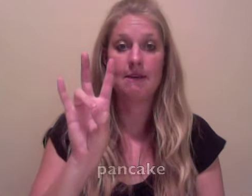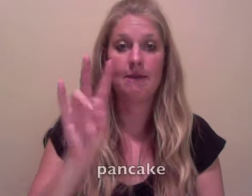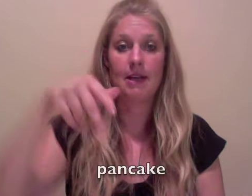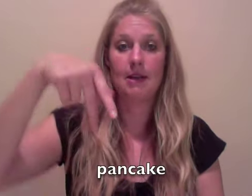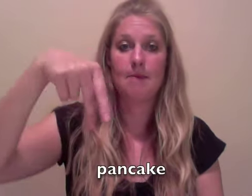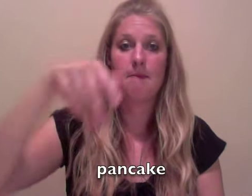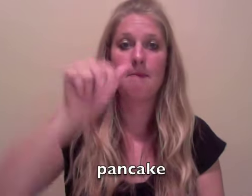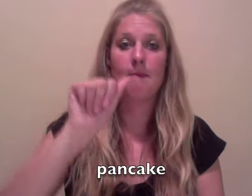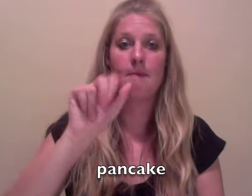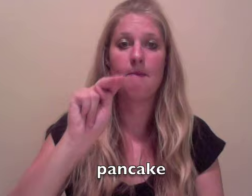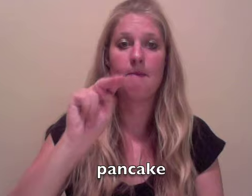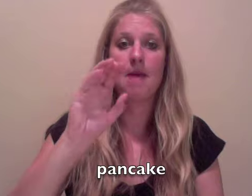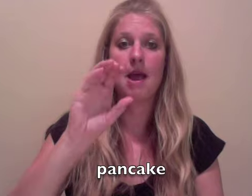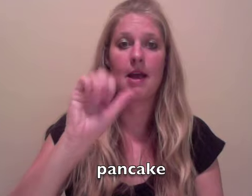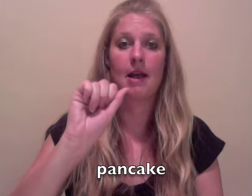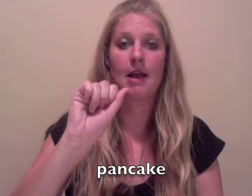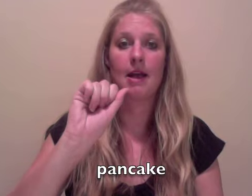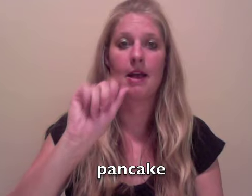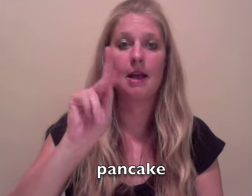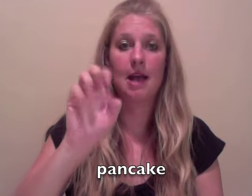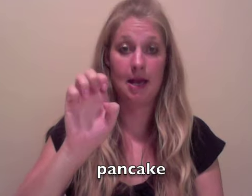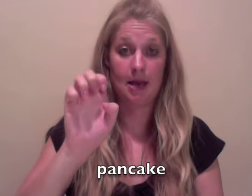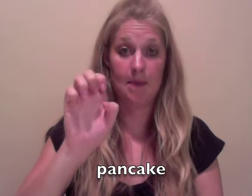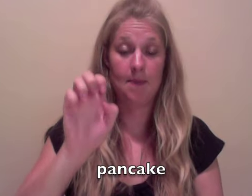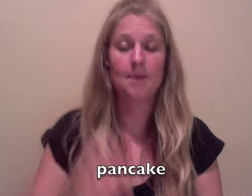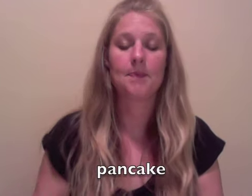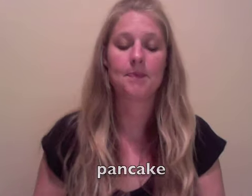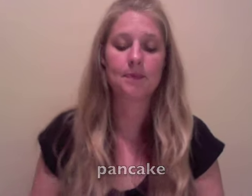Number 7, pancake.